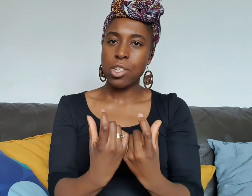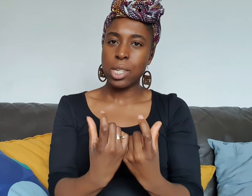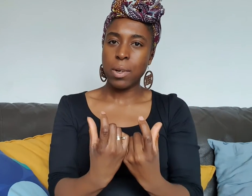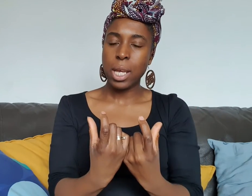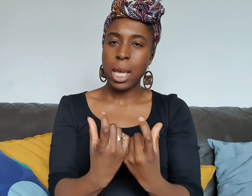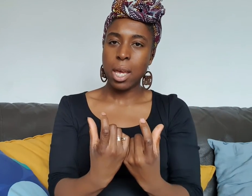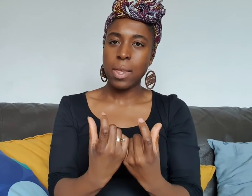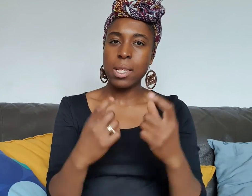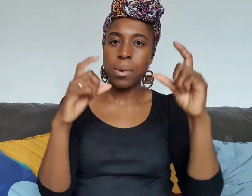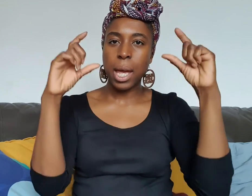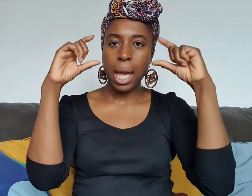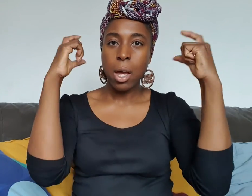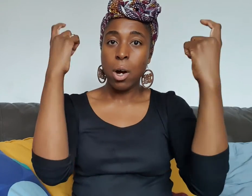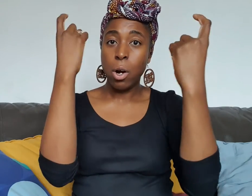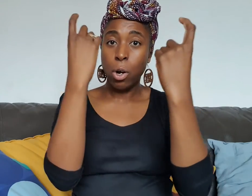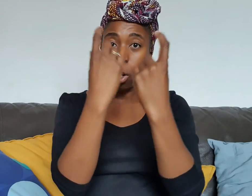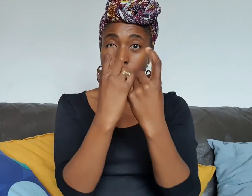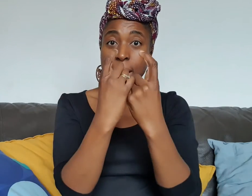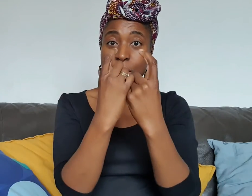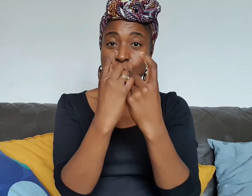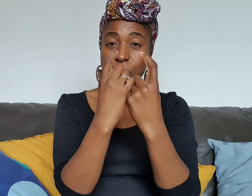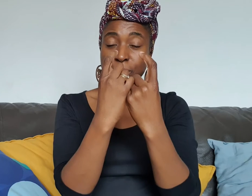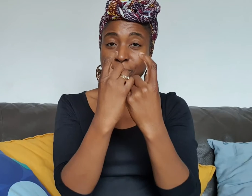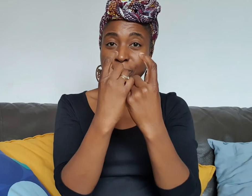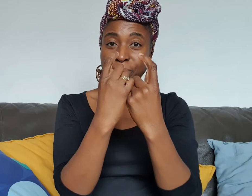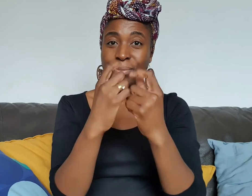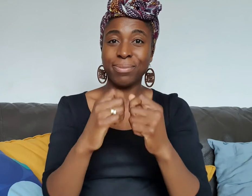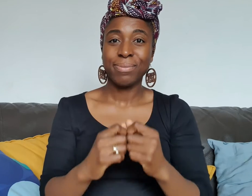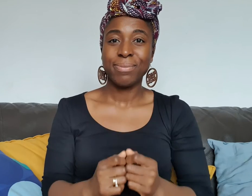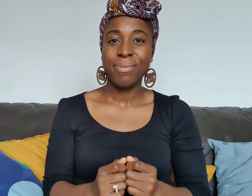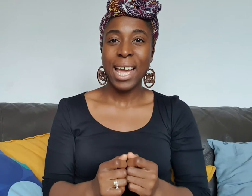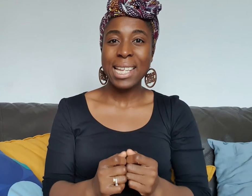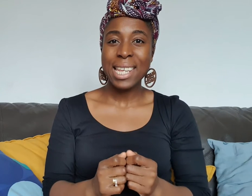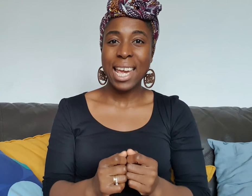down here. That's okay. College. And again.